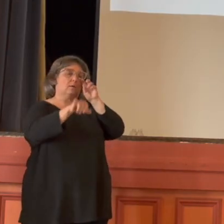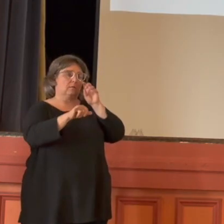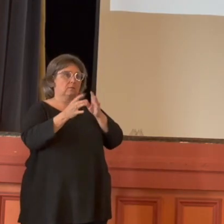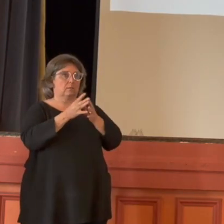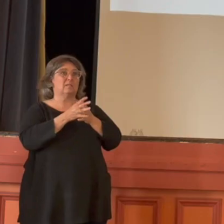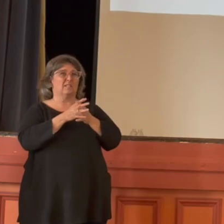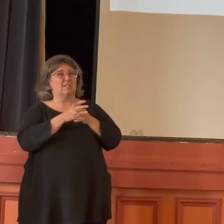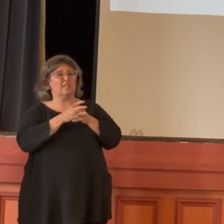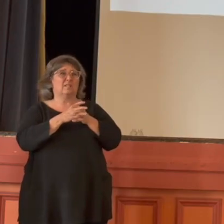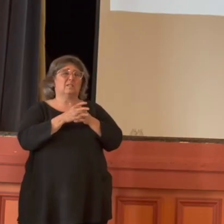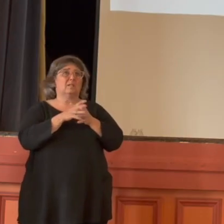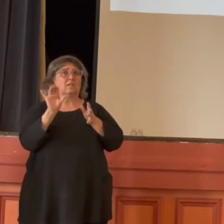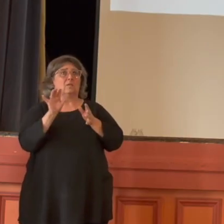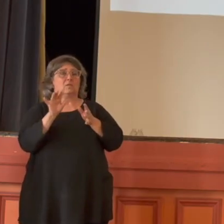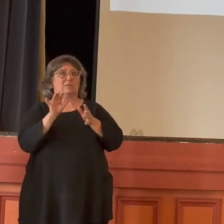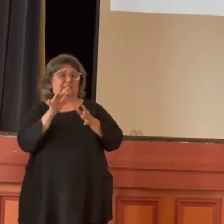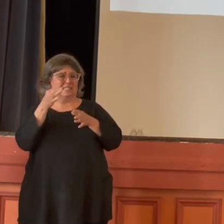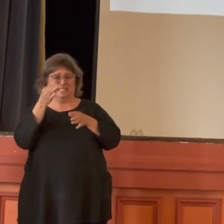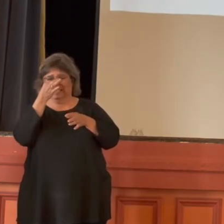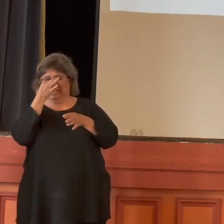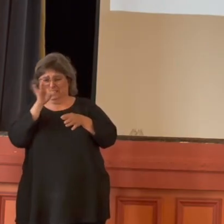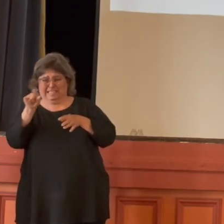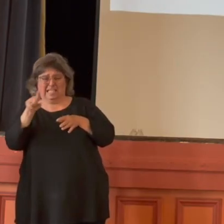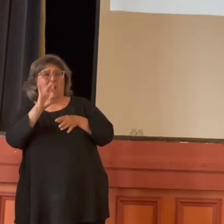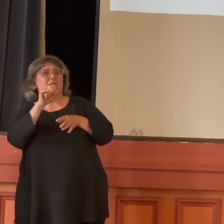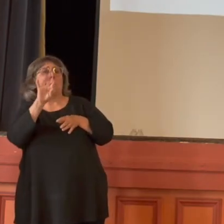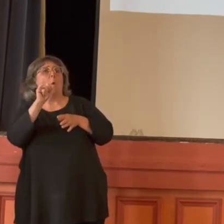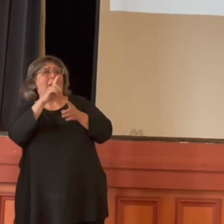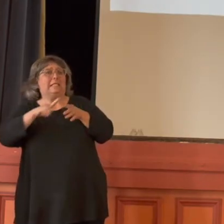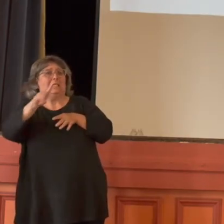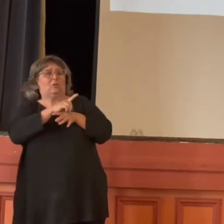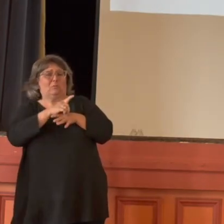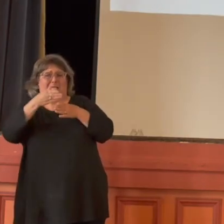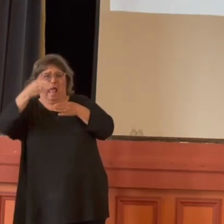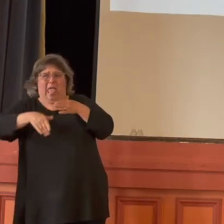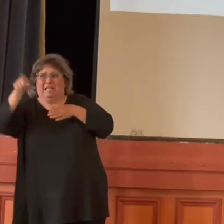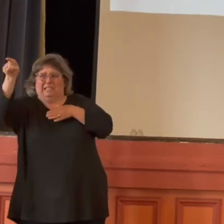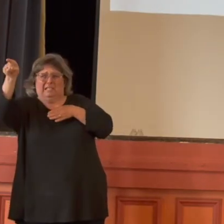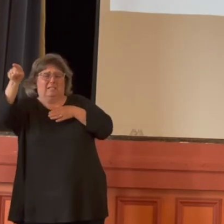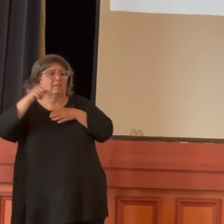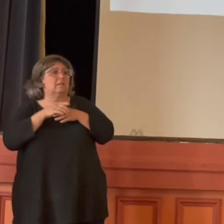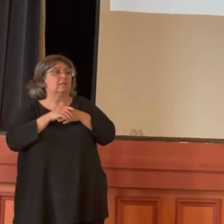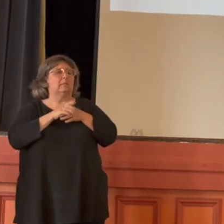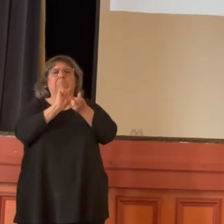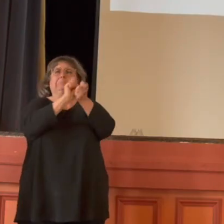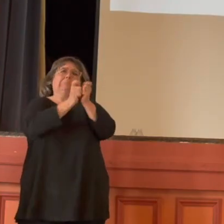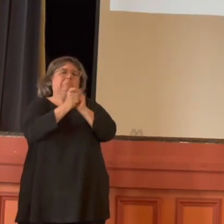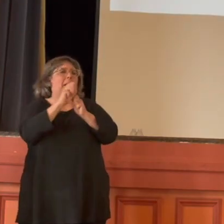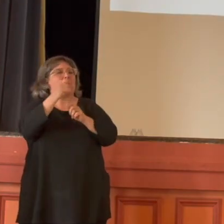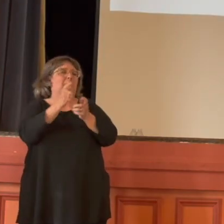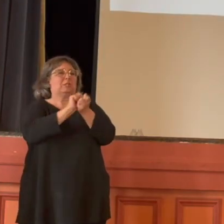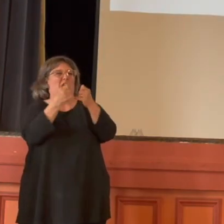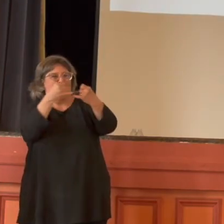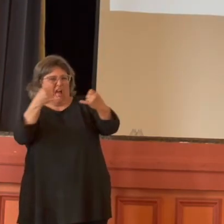running just off of where the Fillmore district is today. It keeps changing on the maps whether